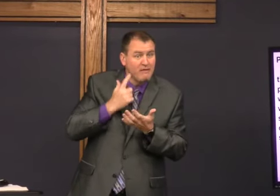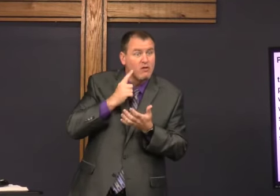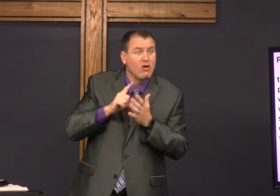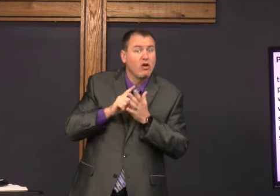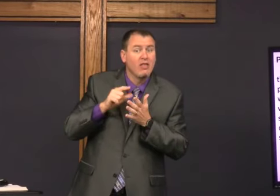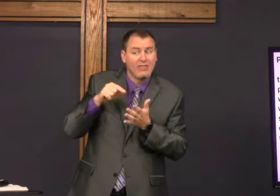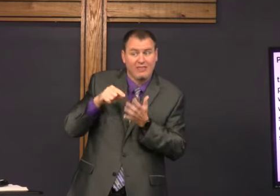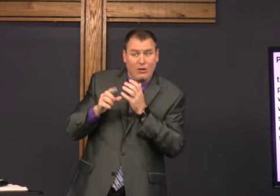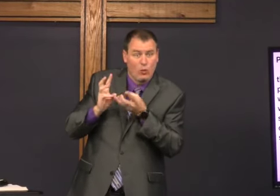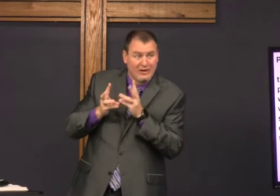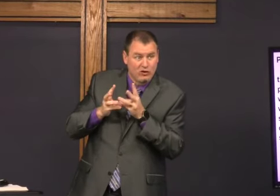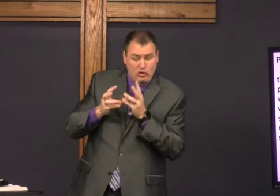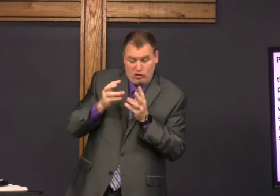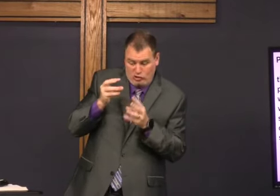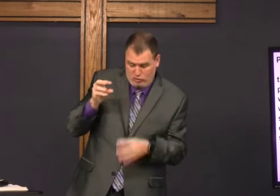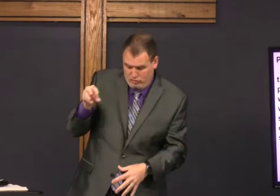save some for the winter.